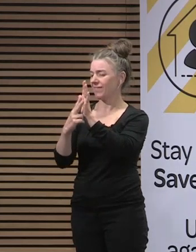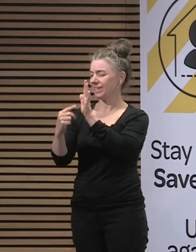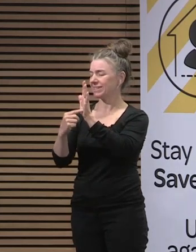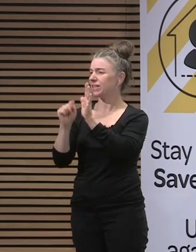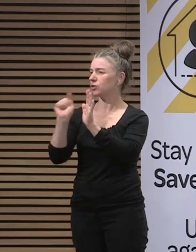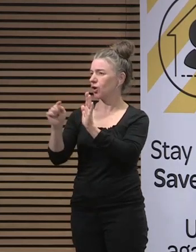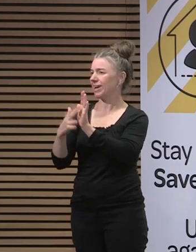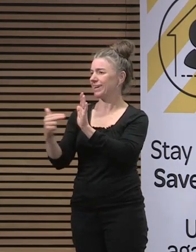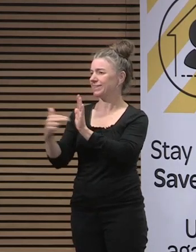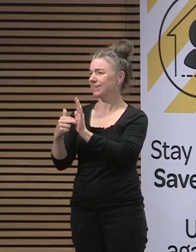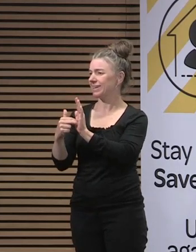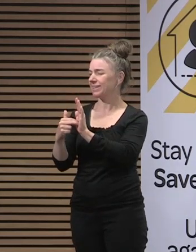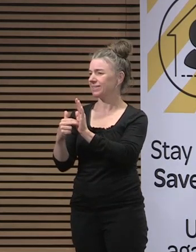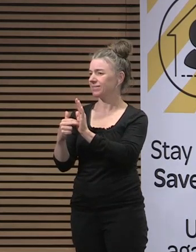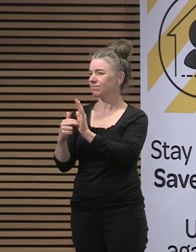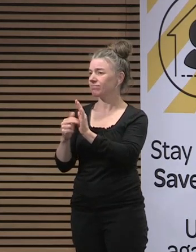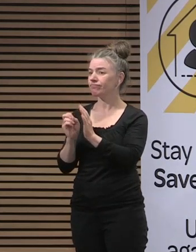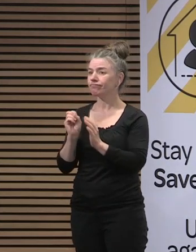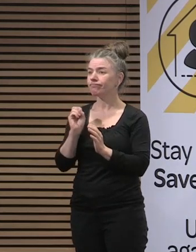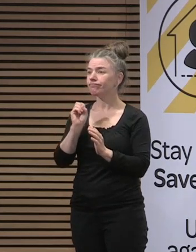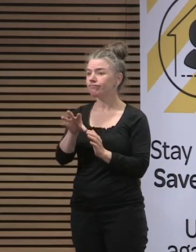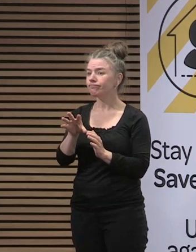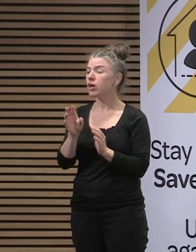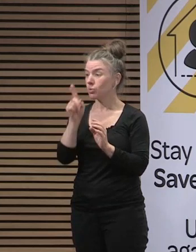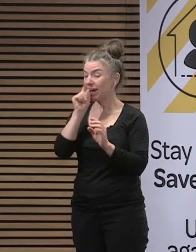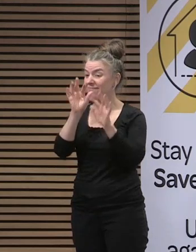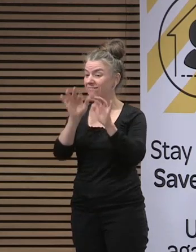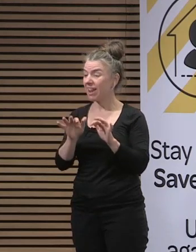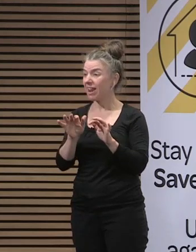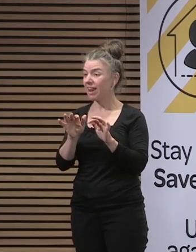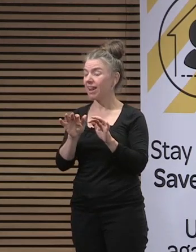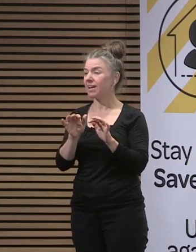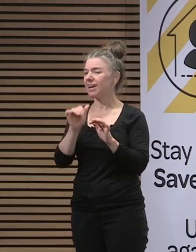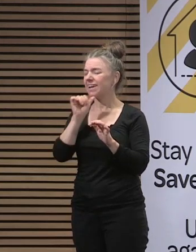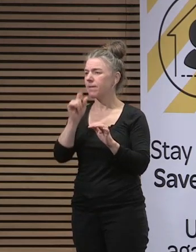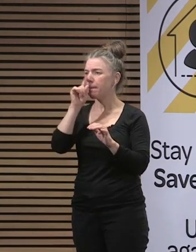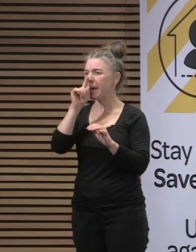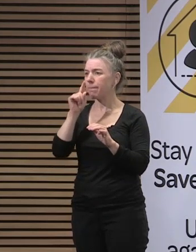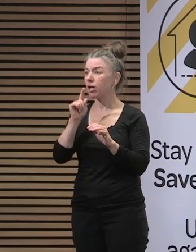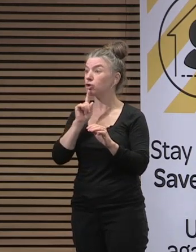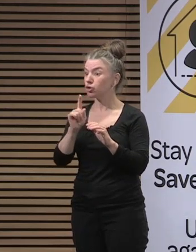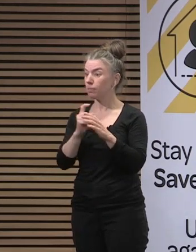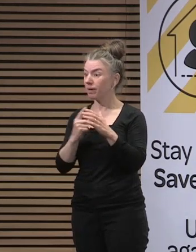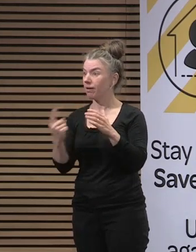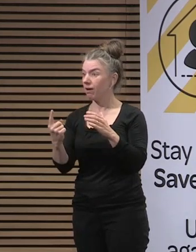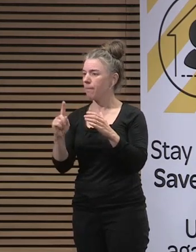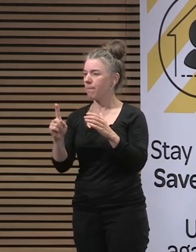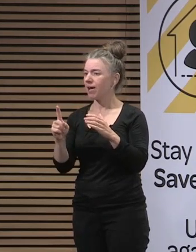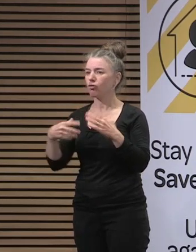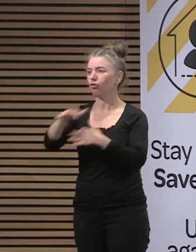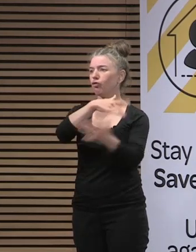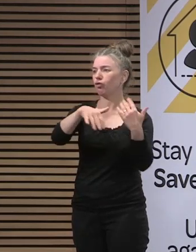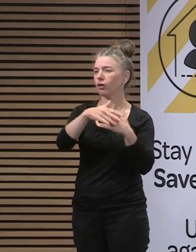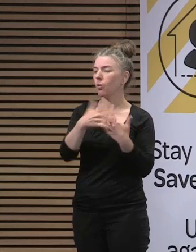105.police.govt.nz. It can be used to report isolation breaches or cases of businesses continuing to operate when they are not part of the